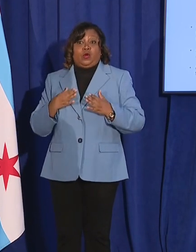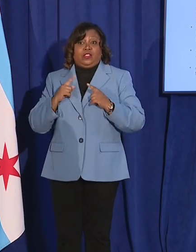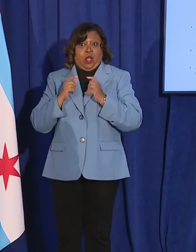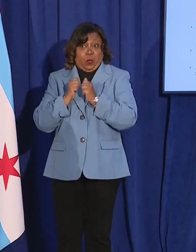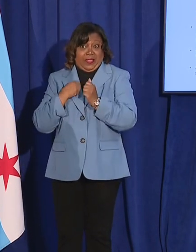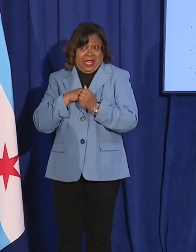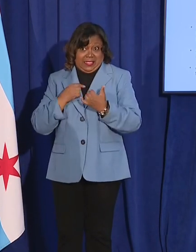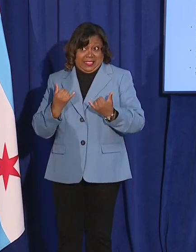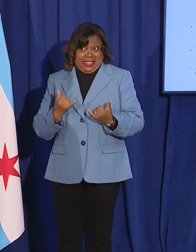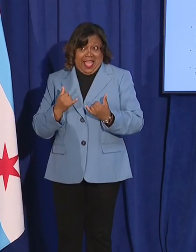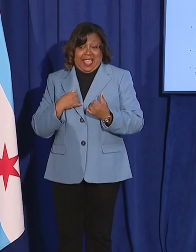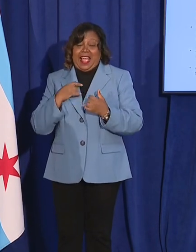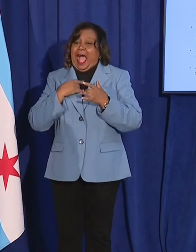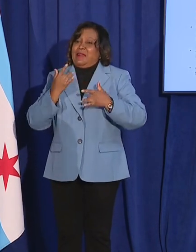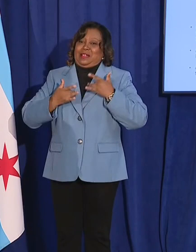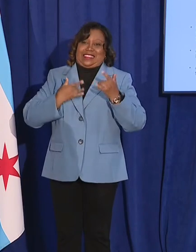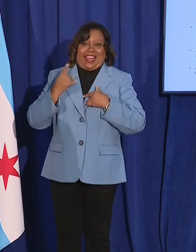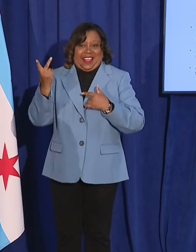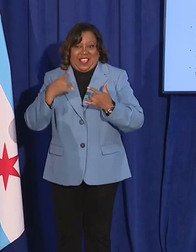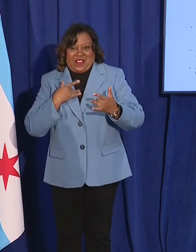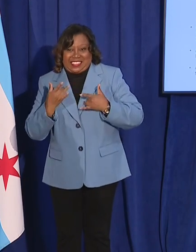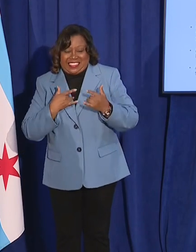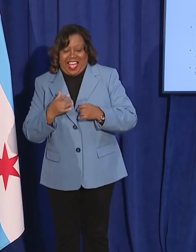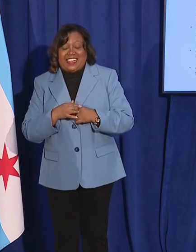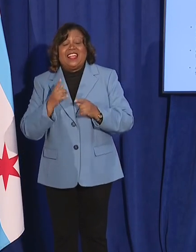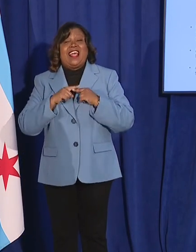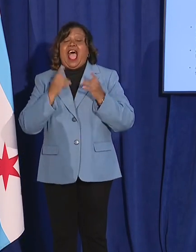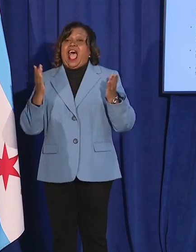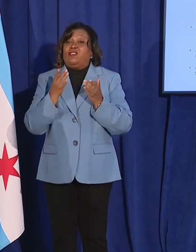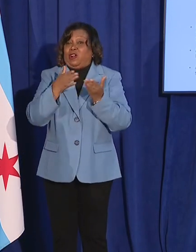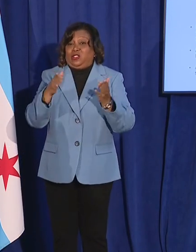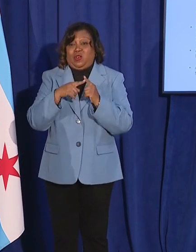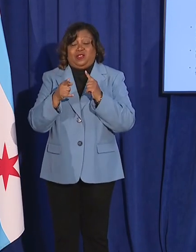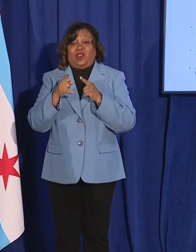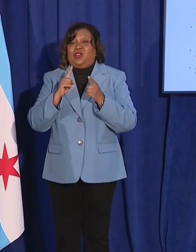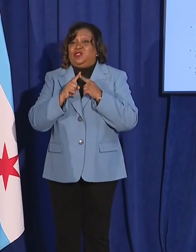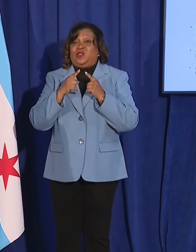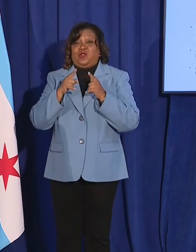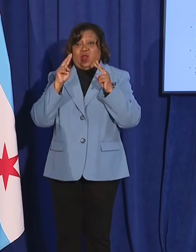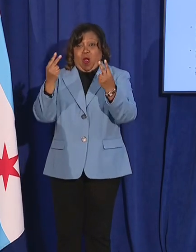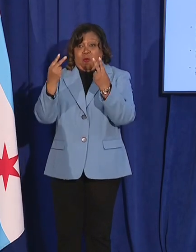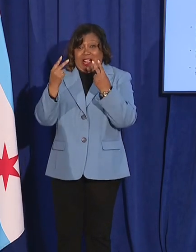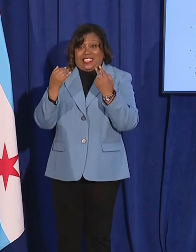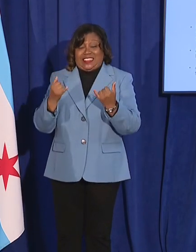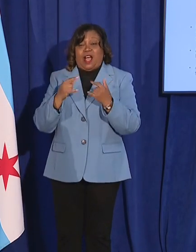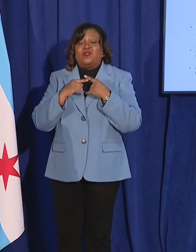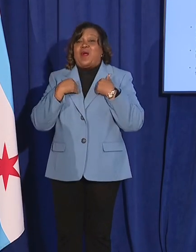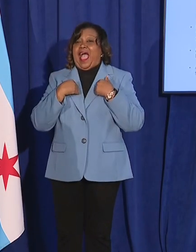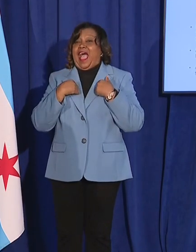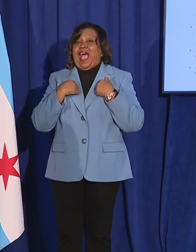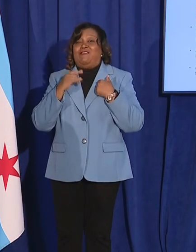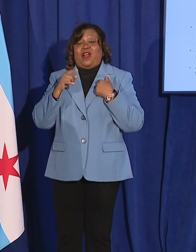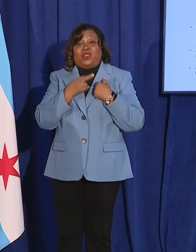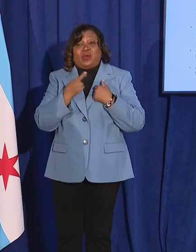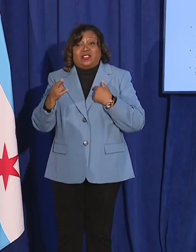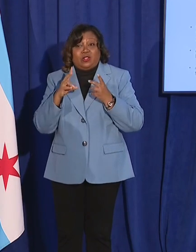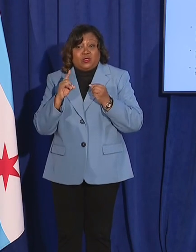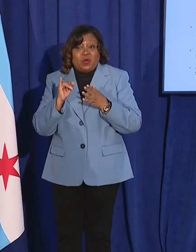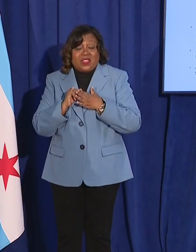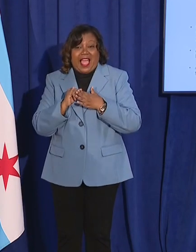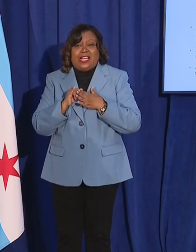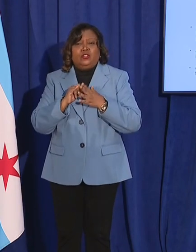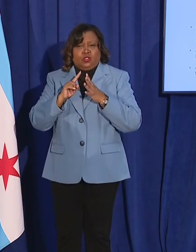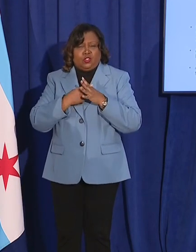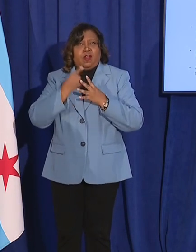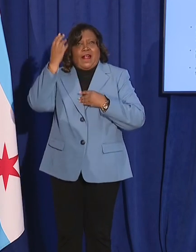are with us today. I'm excited. They're excited. And I encourage those watching now to have the resources to do so,